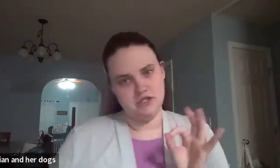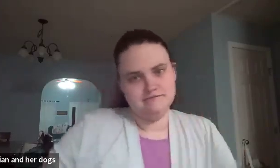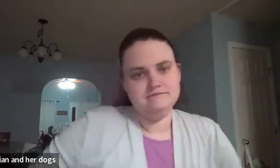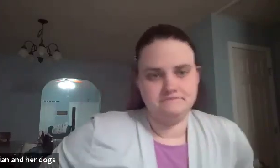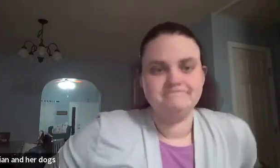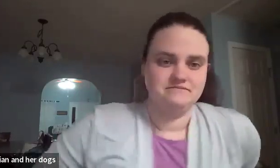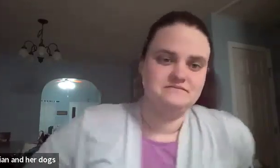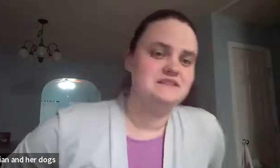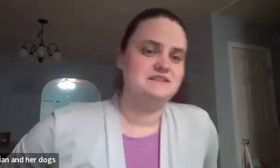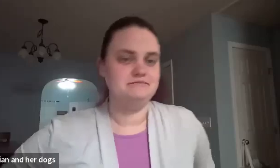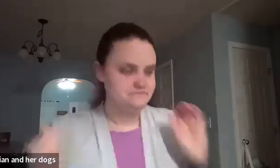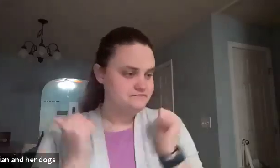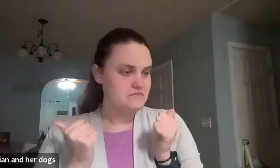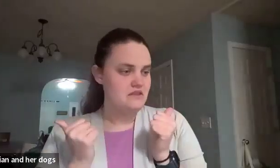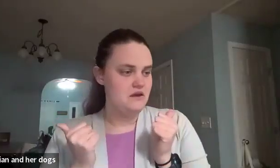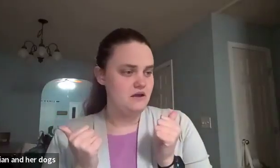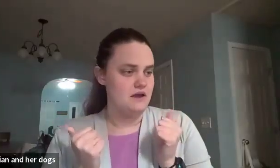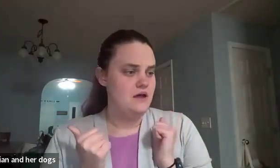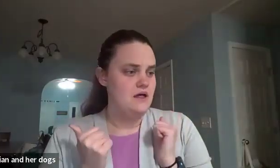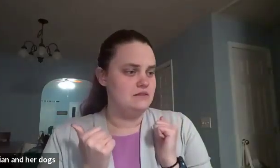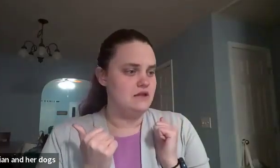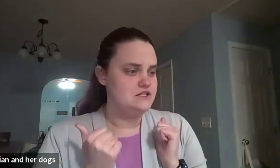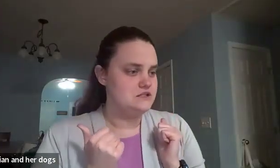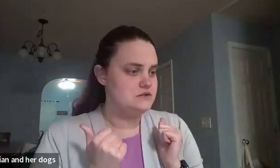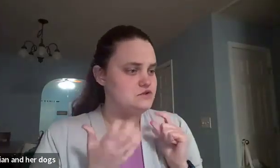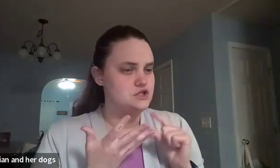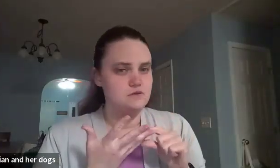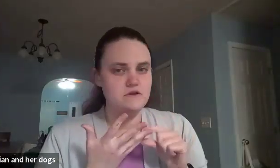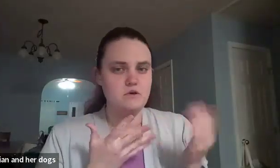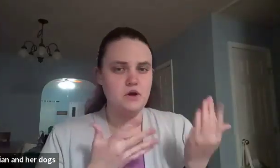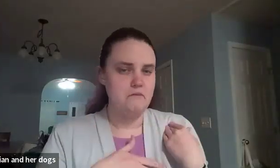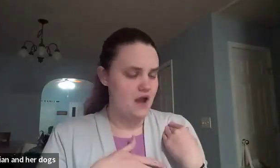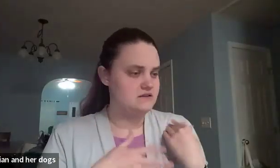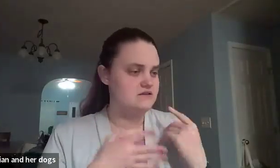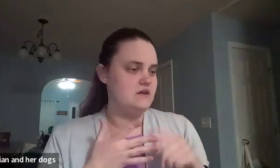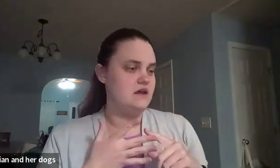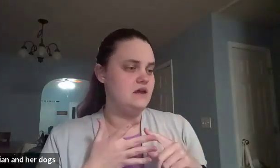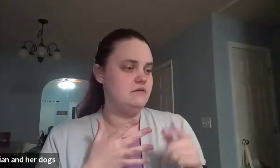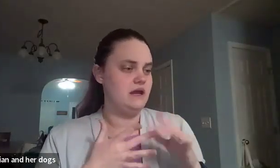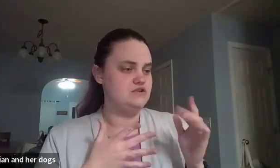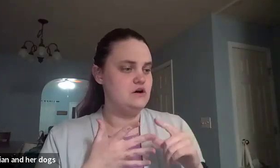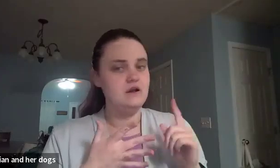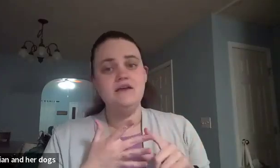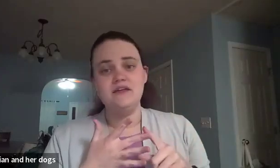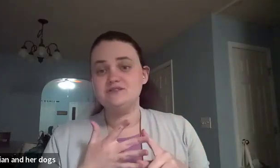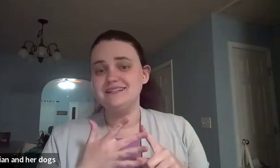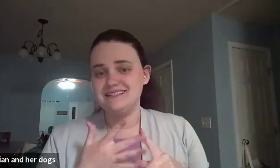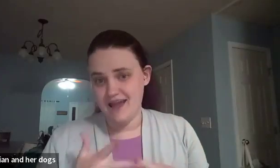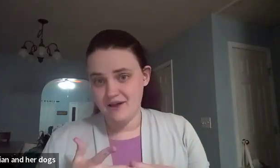good. So, okay, let's do two more, then we'll go back. So then we had dog. The next one is cat,